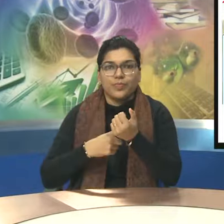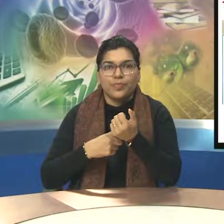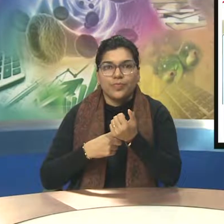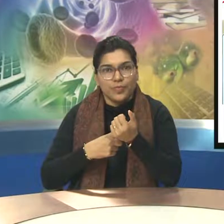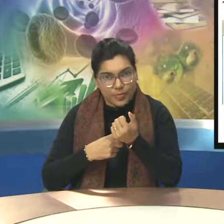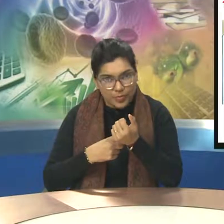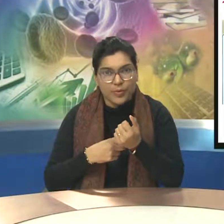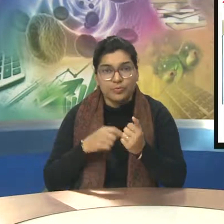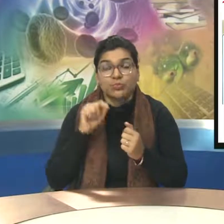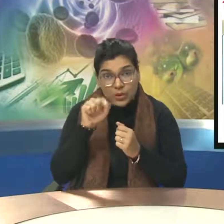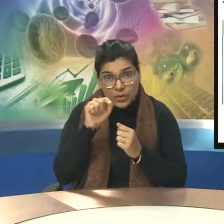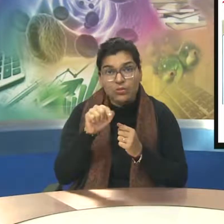highlighter.